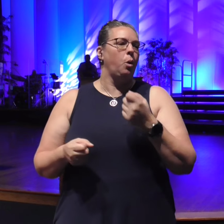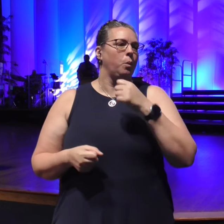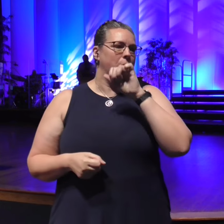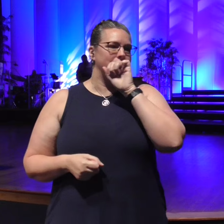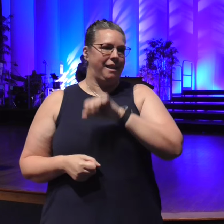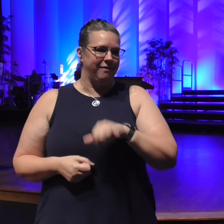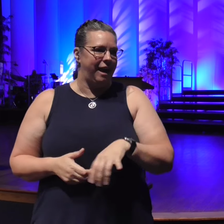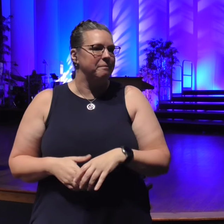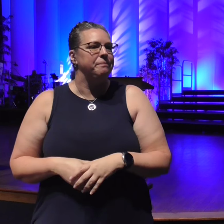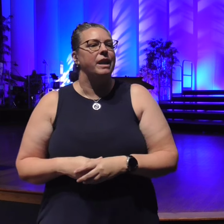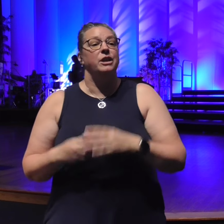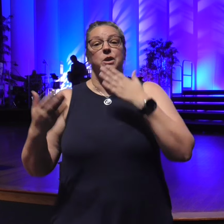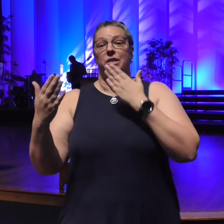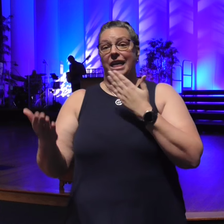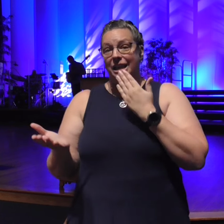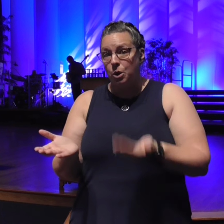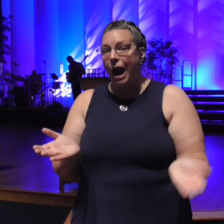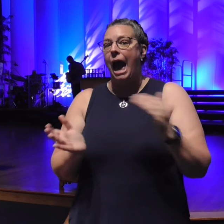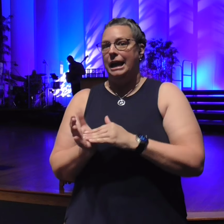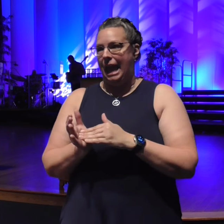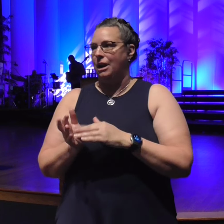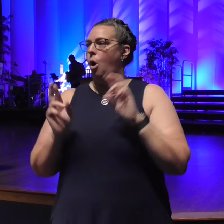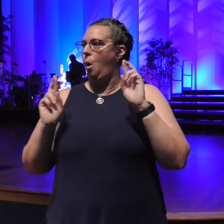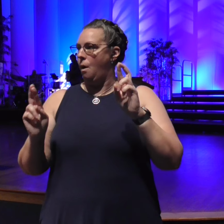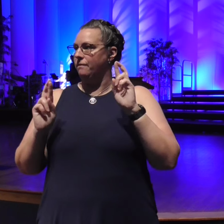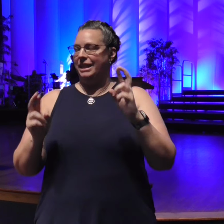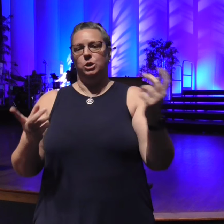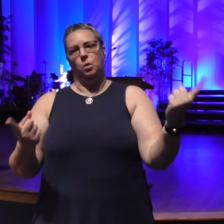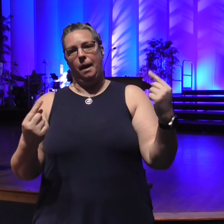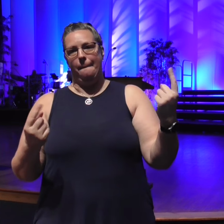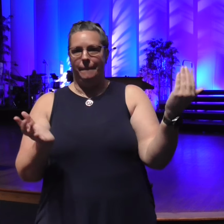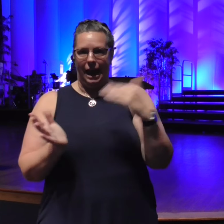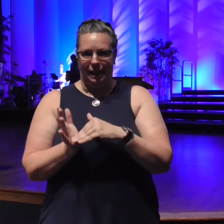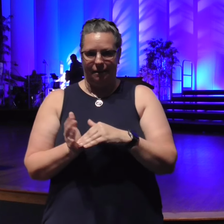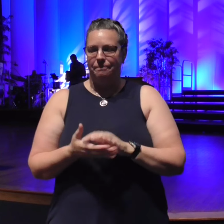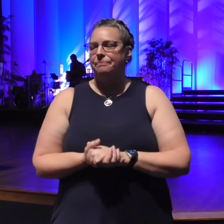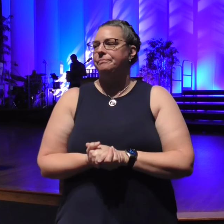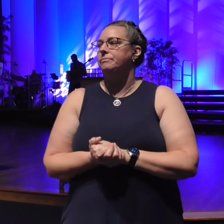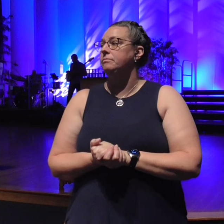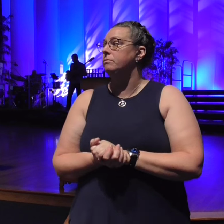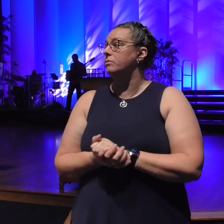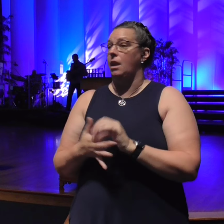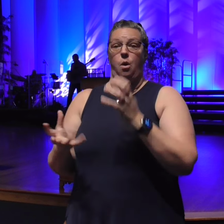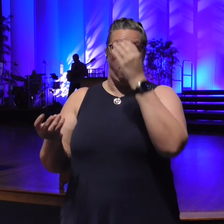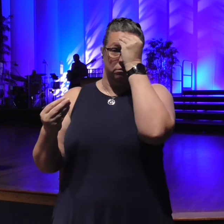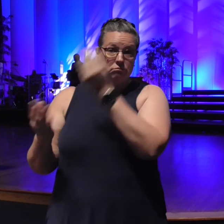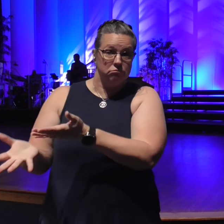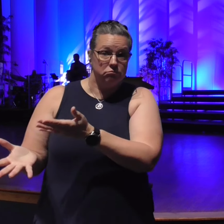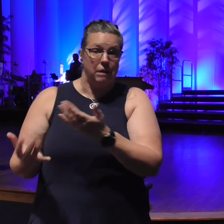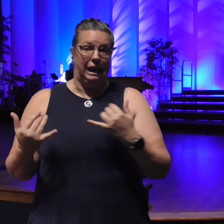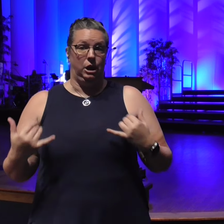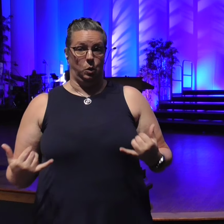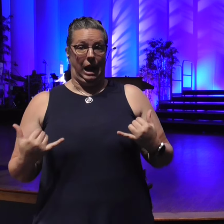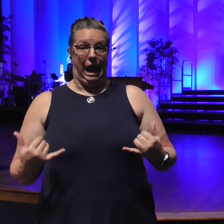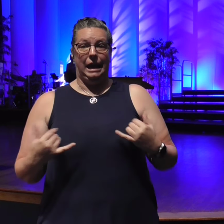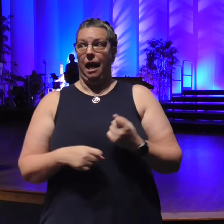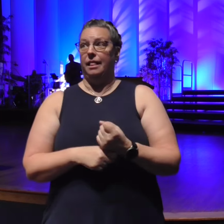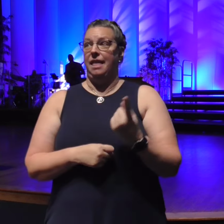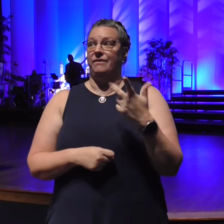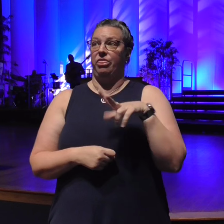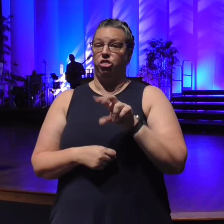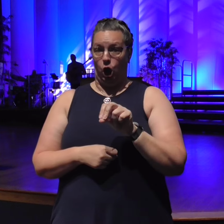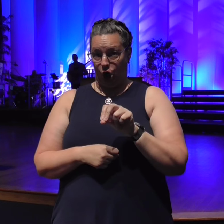do that. So thanks again. We hope you return many, many times. And I just want to let you know that at 11:30, I am doing